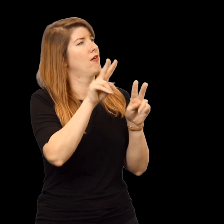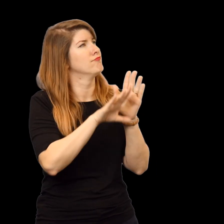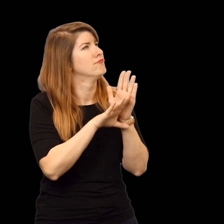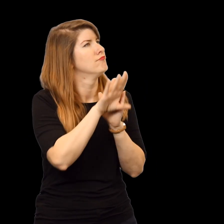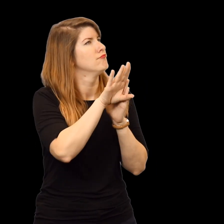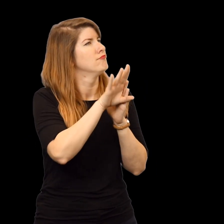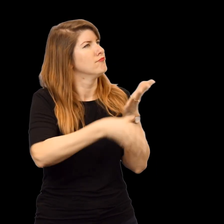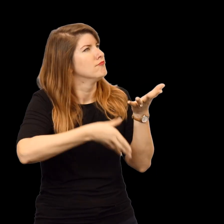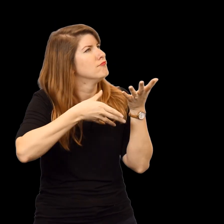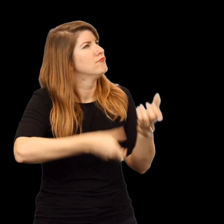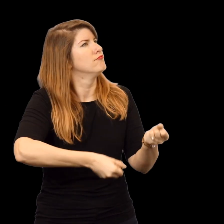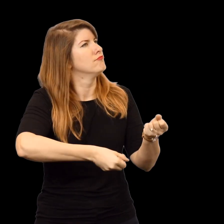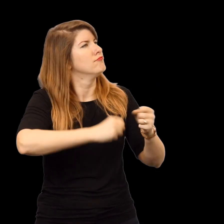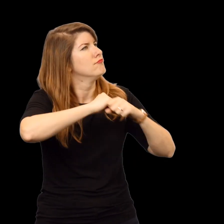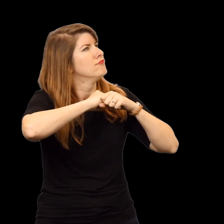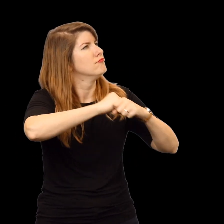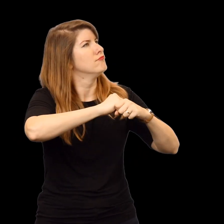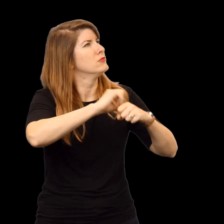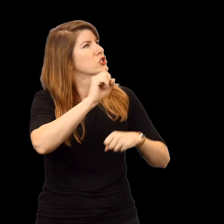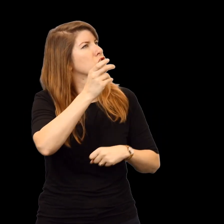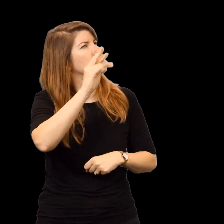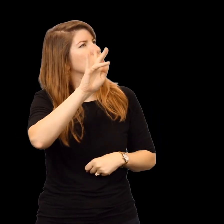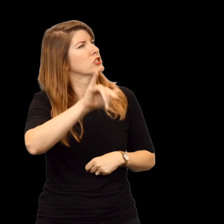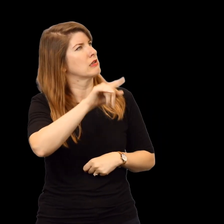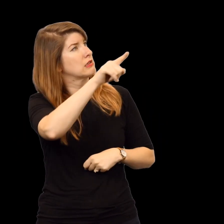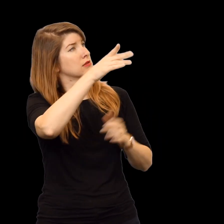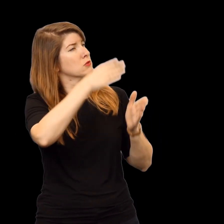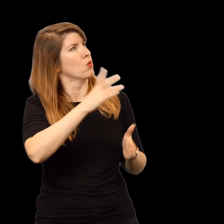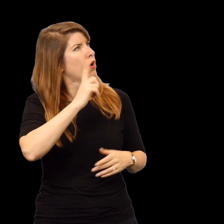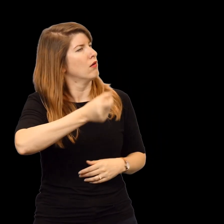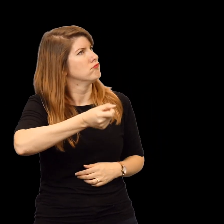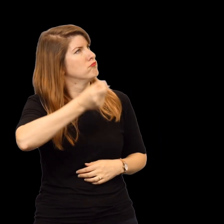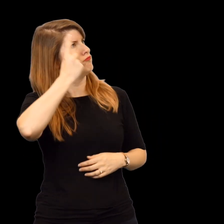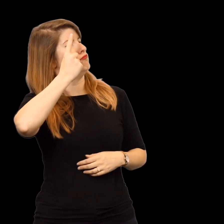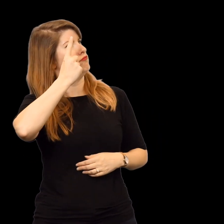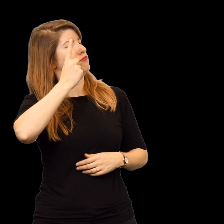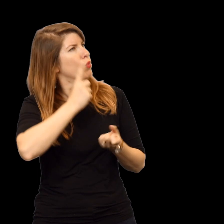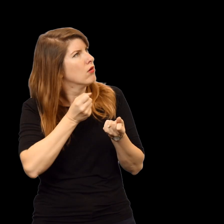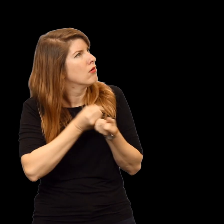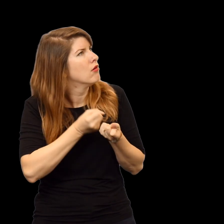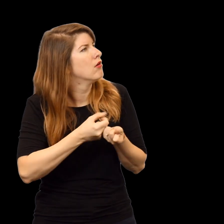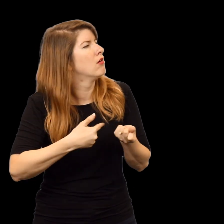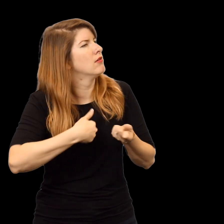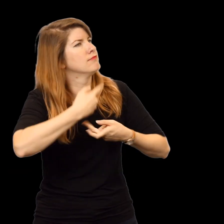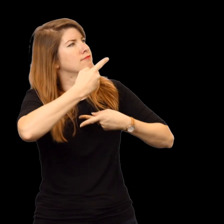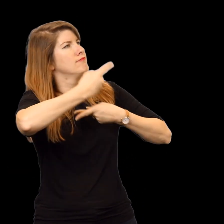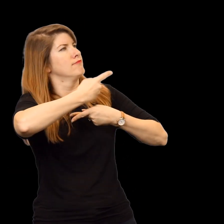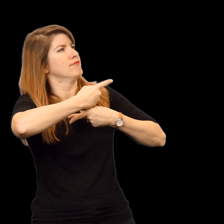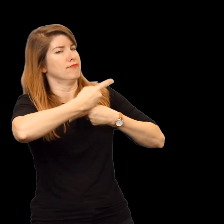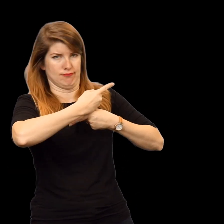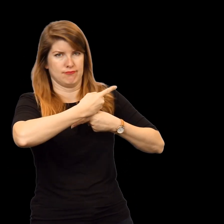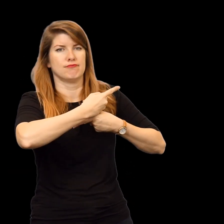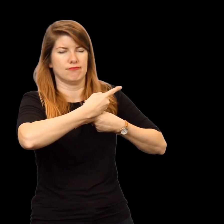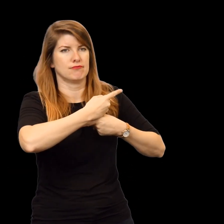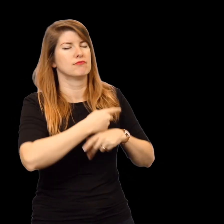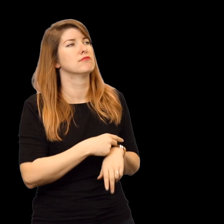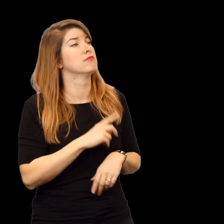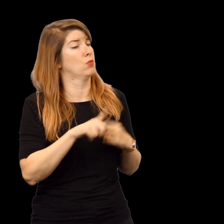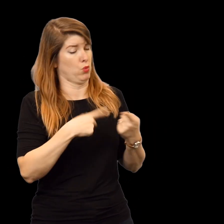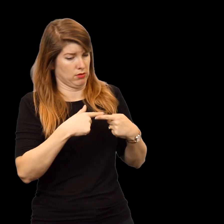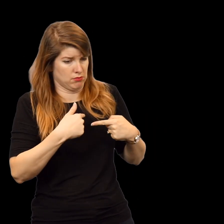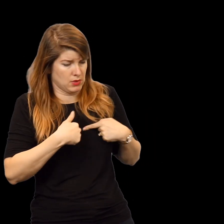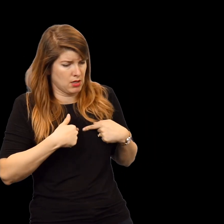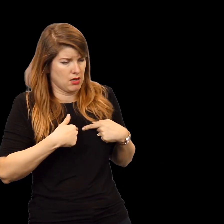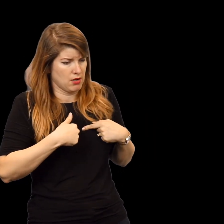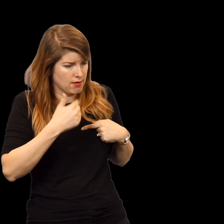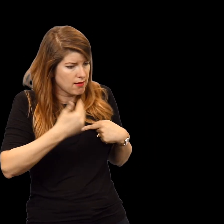a security that this person's going to get them, be there for them, take care of them. That when